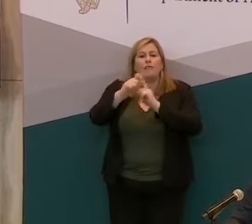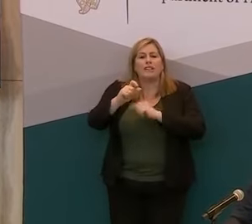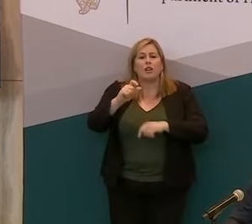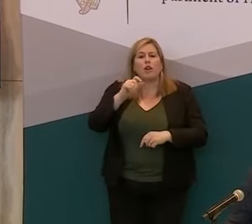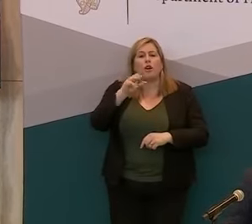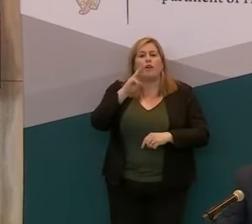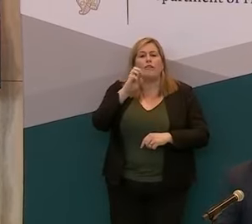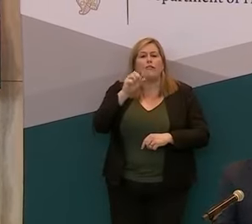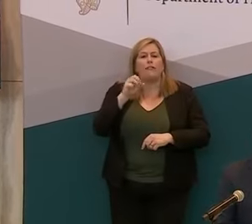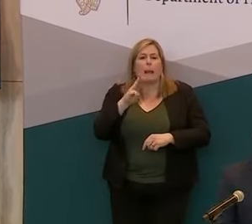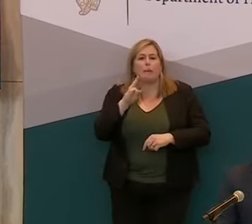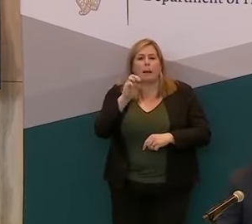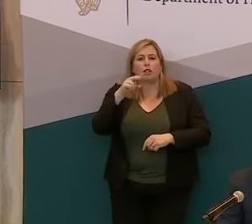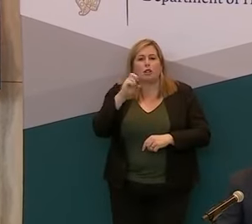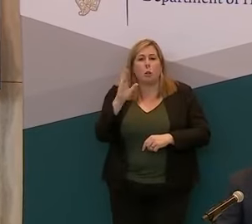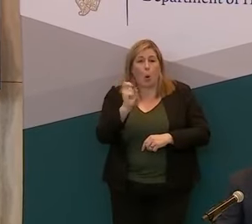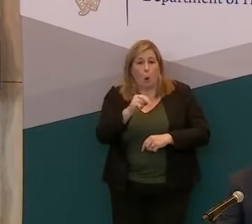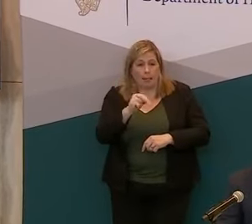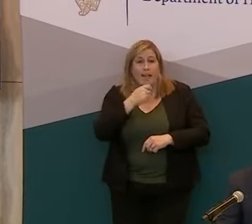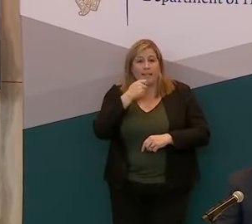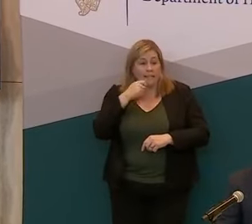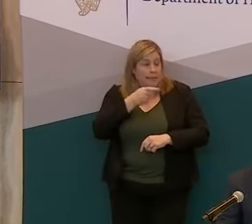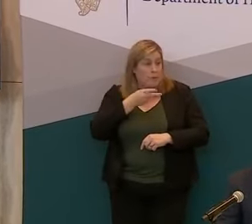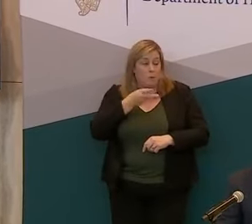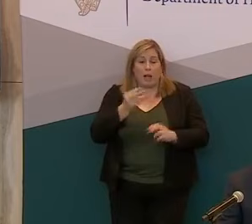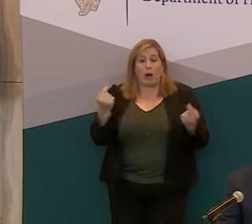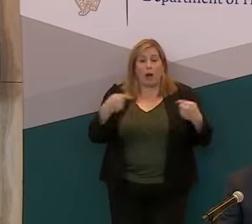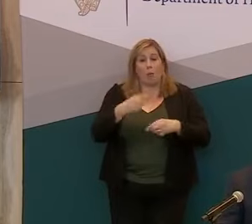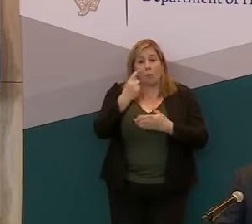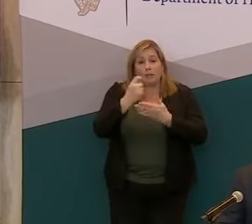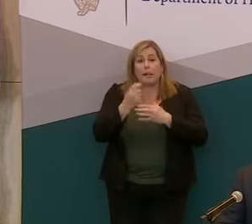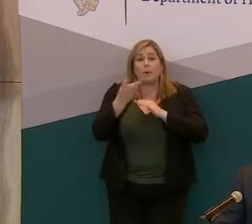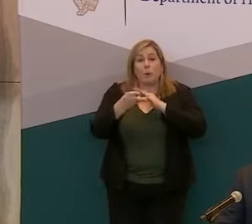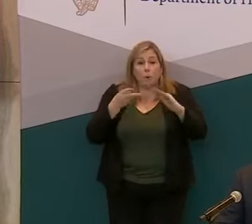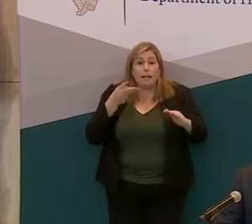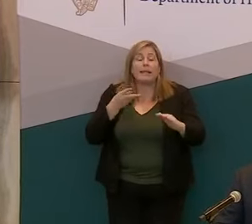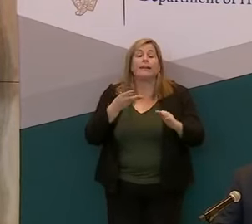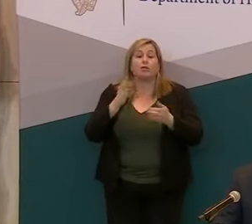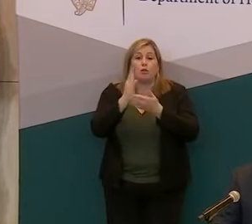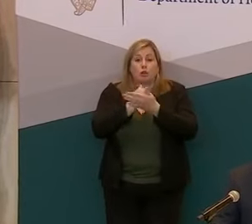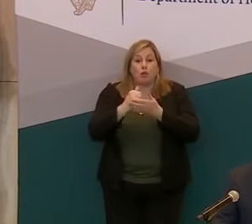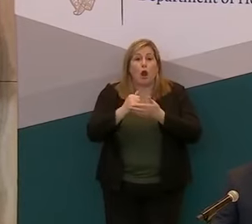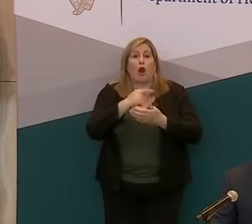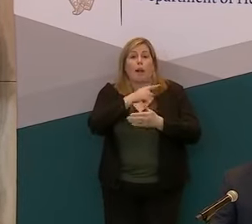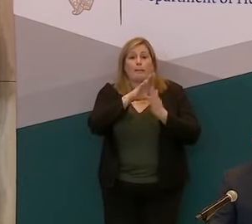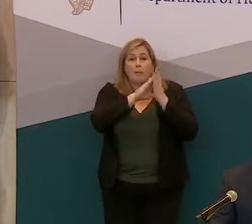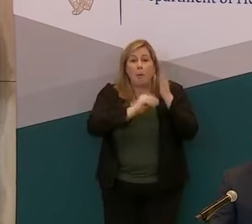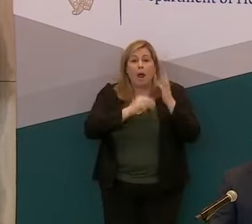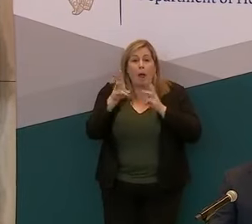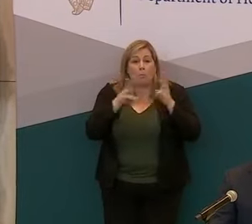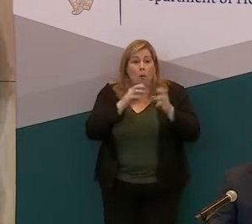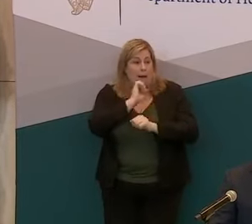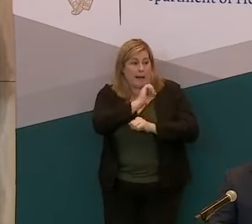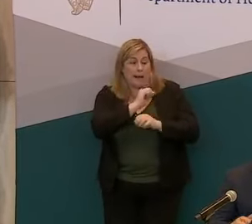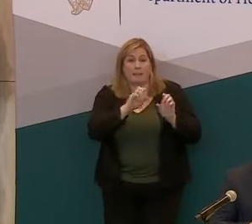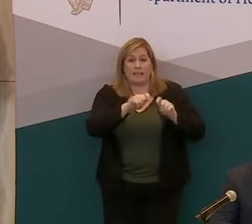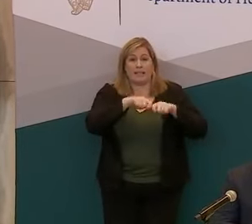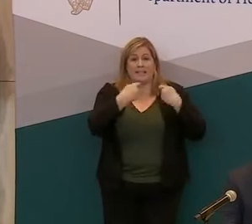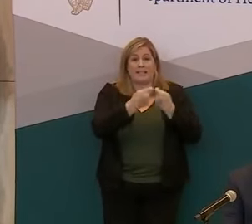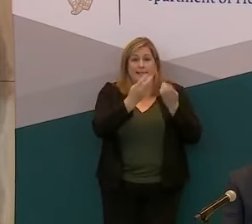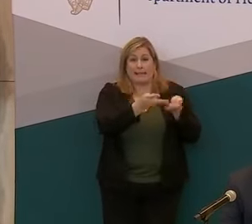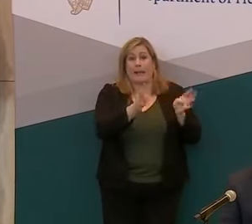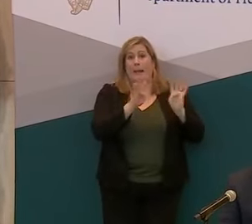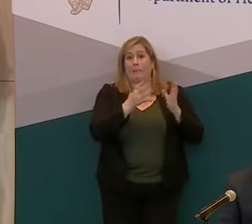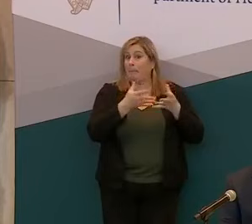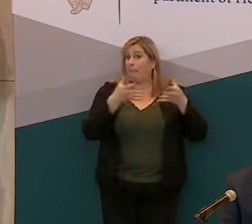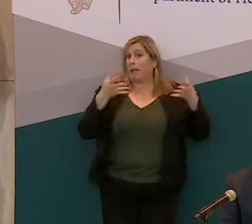Thursday evening each week to share with you the latest information that we have from the modelling work that he and his team and very large team